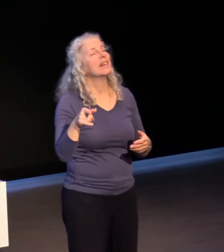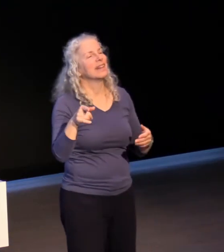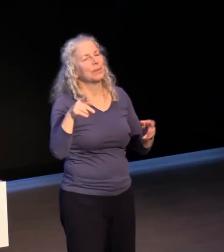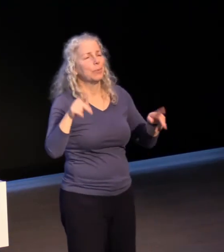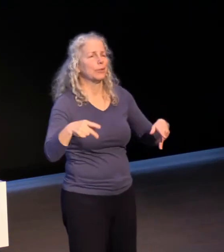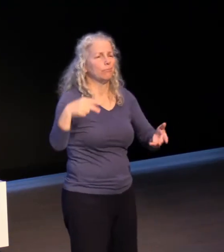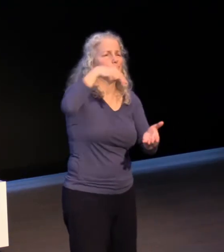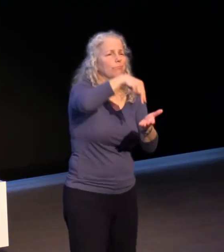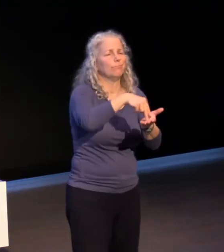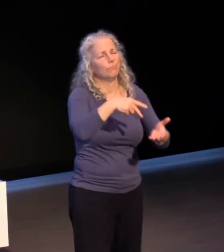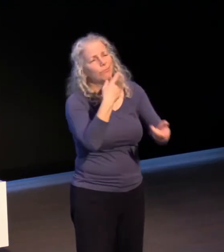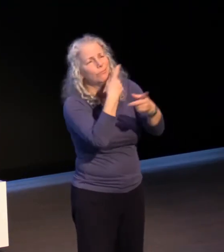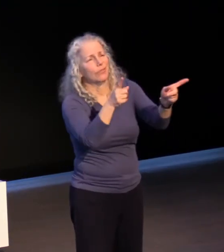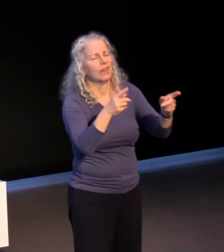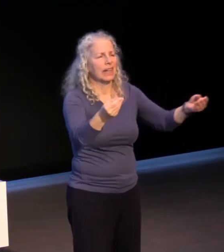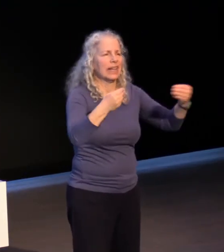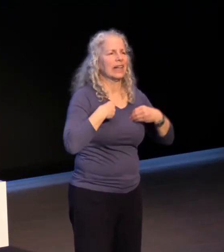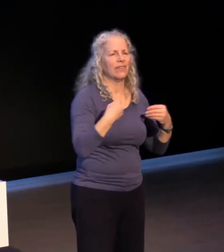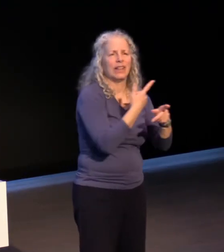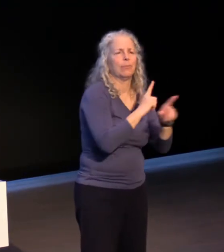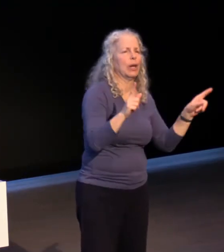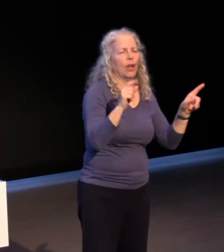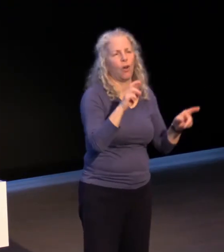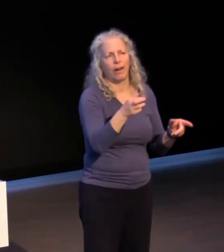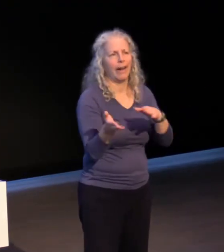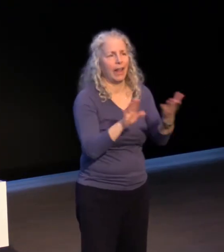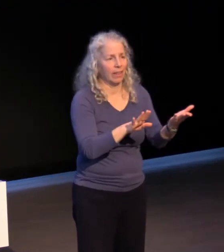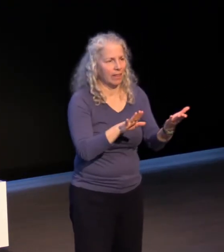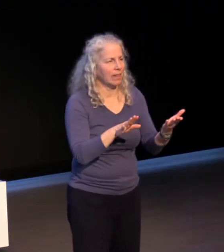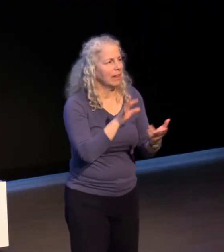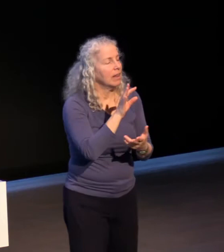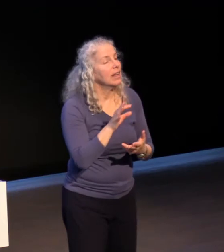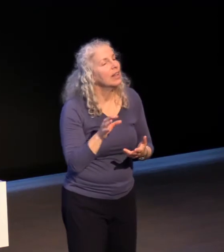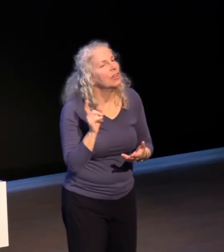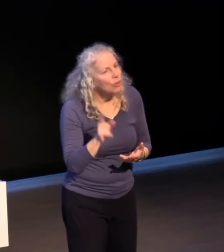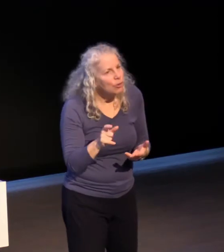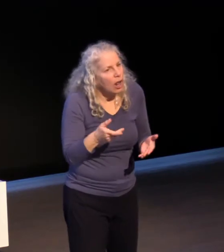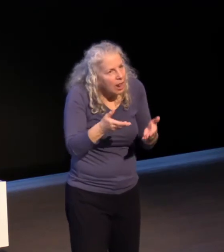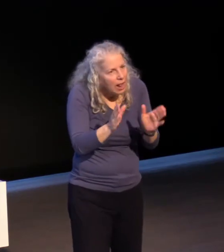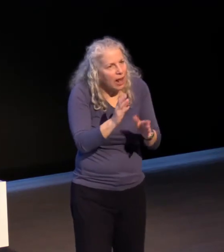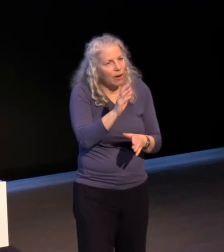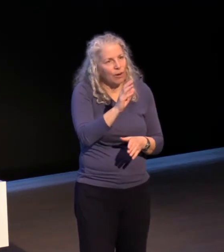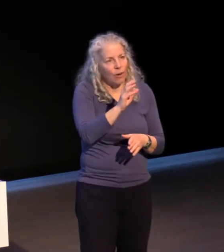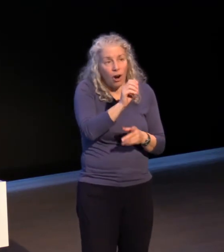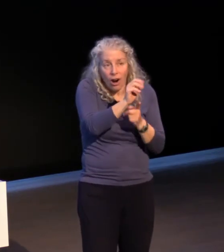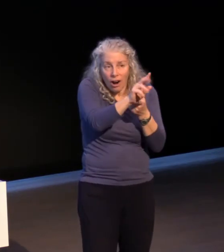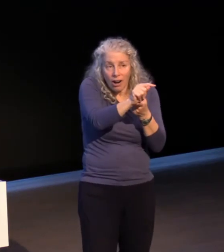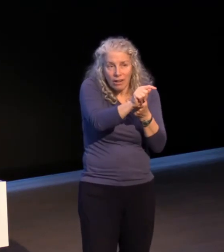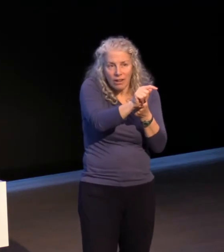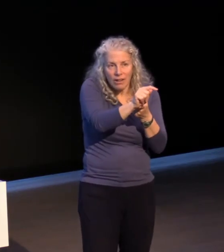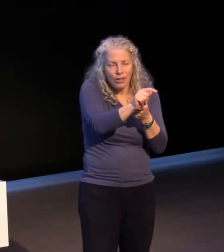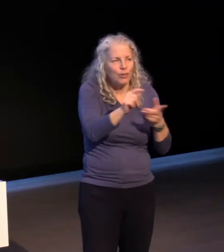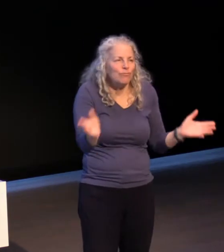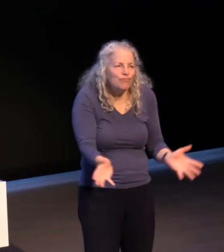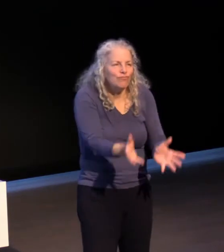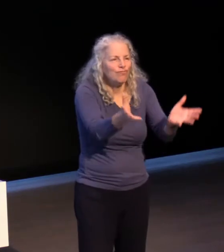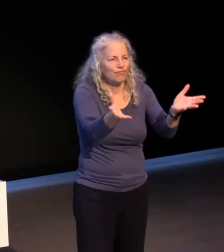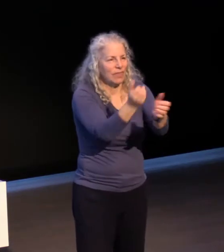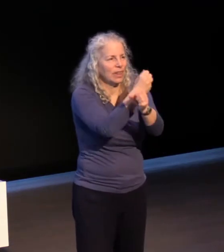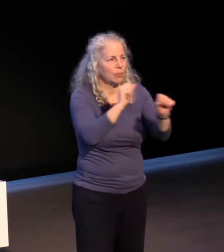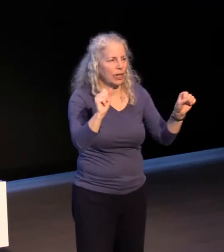us death, but be sure to create spaces where art allows for liberation. Thank you.